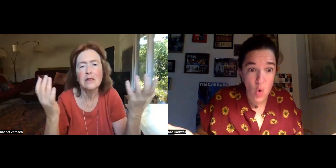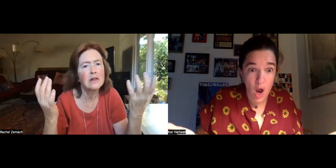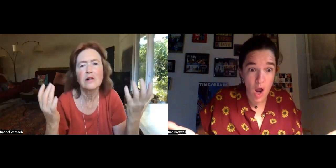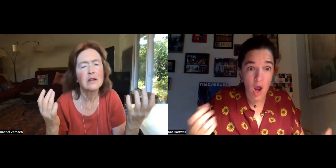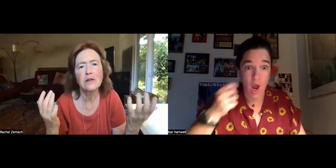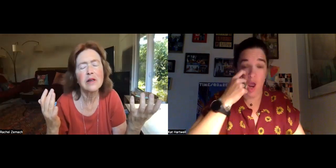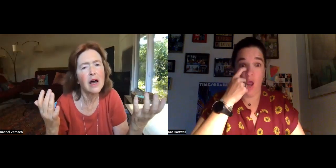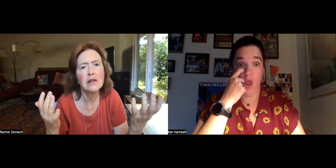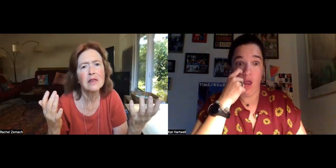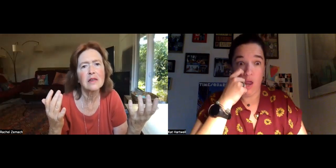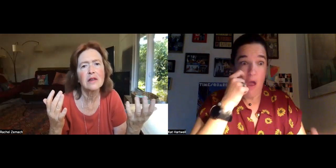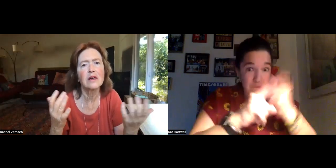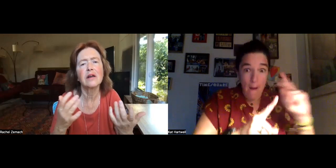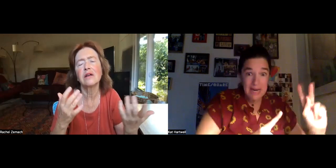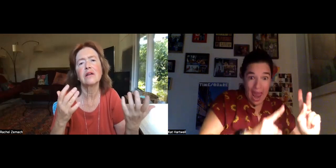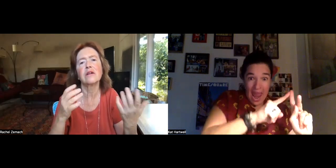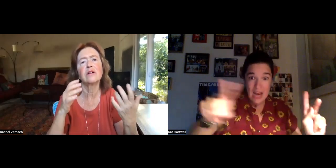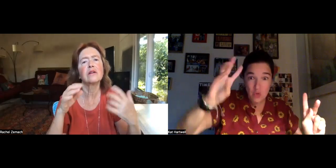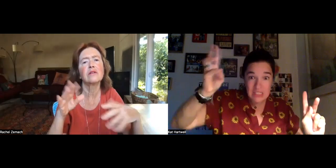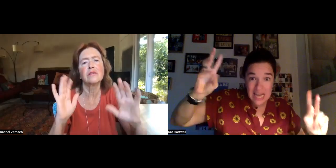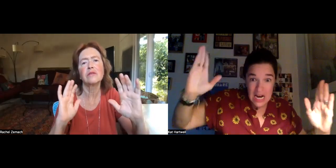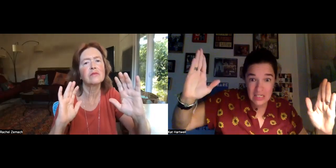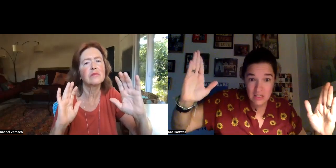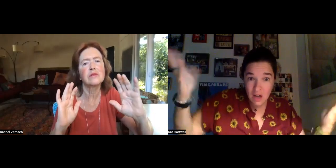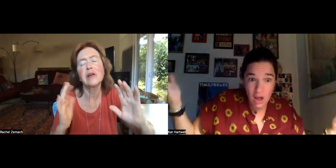it's rumor. But I'm paying to dick.